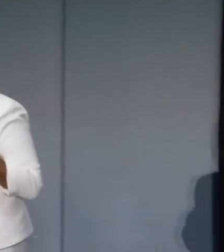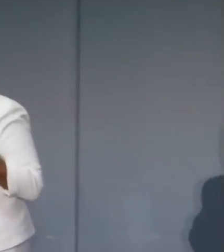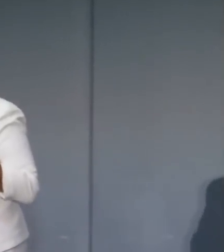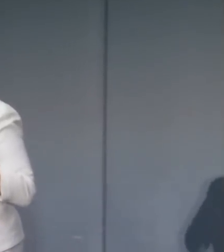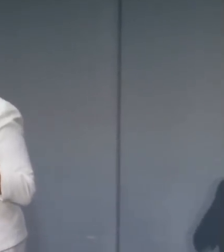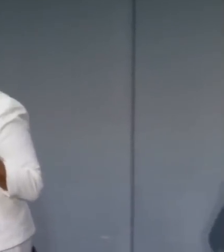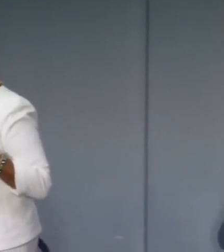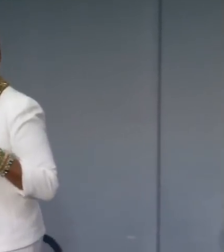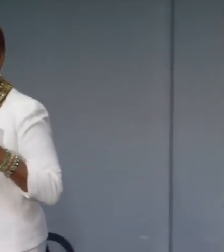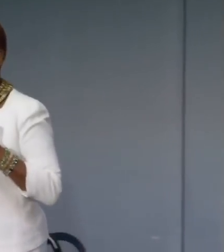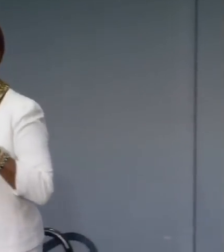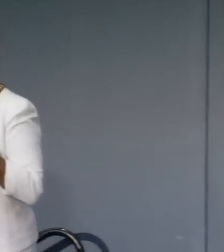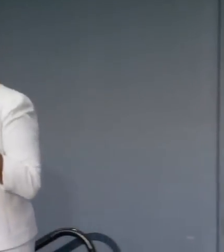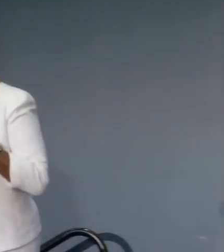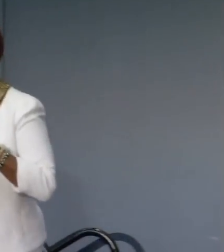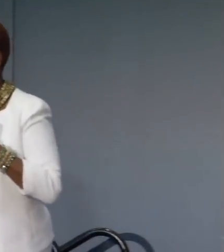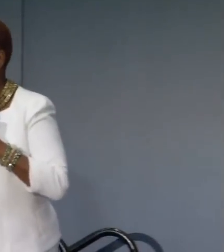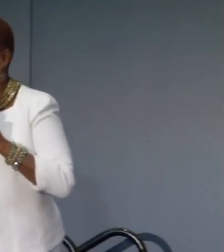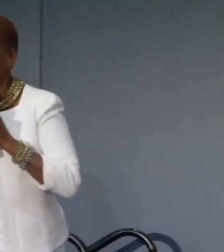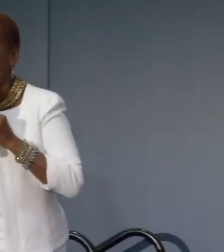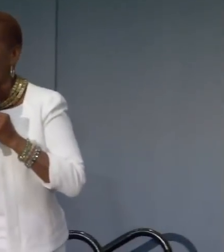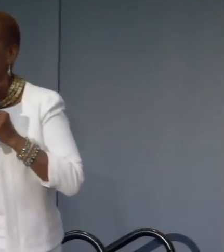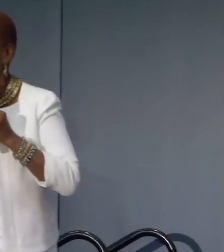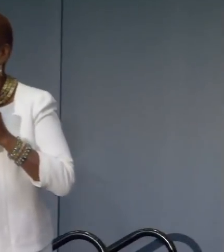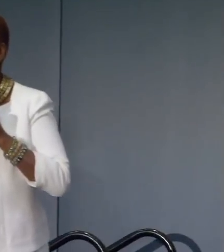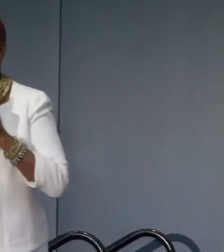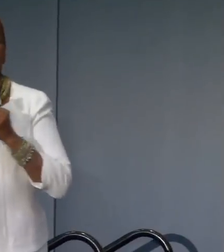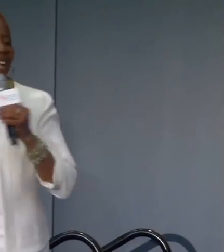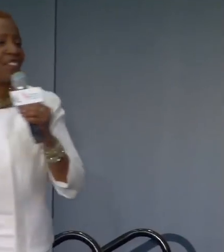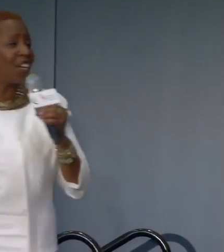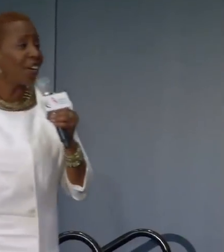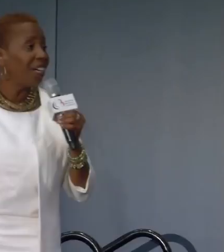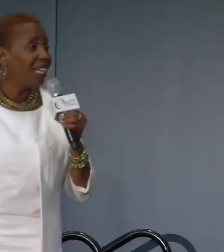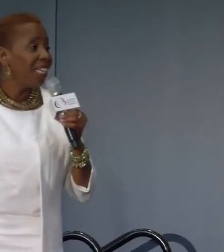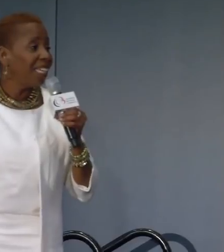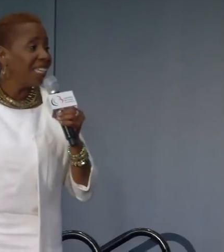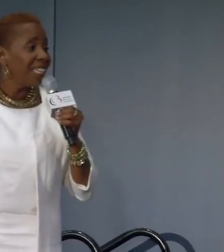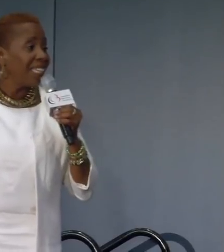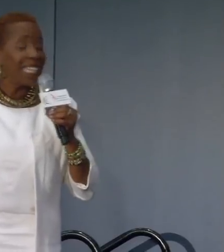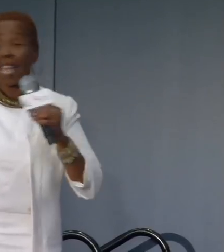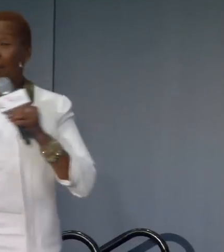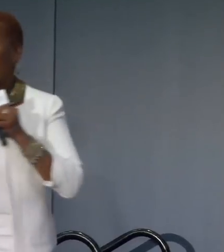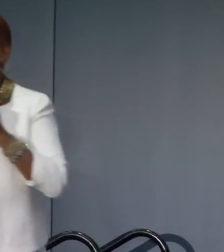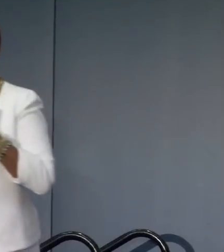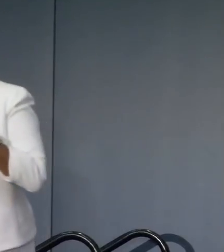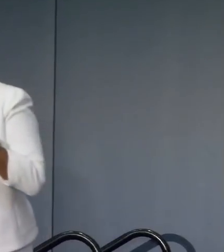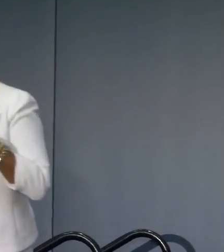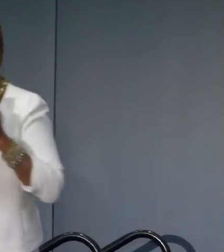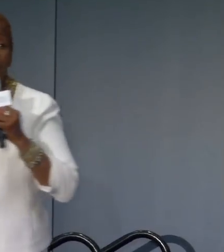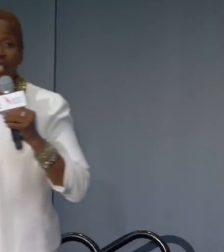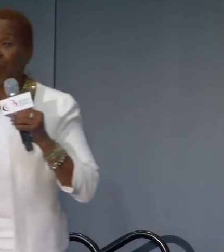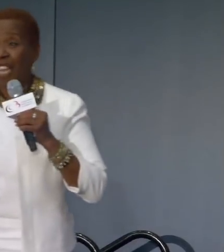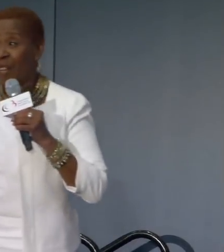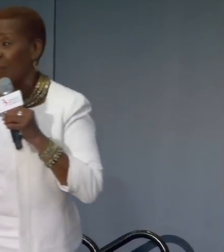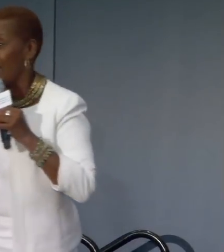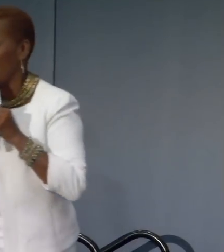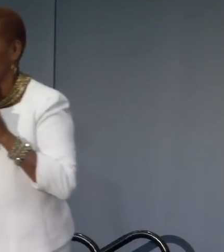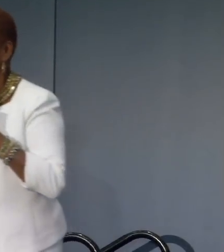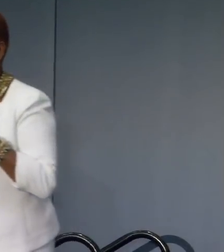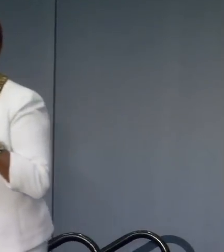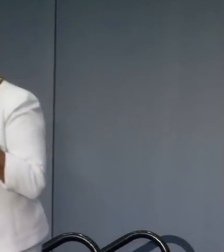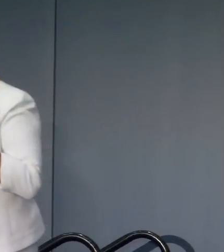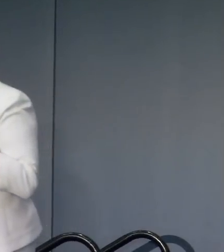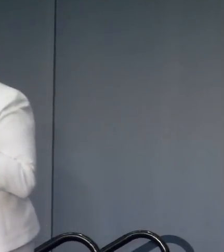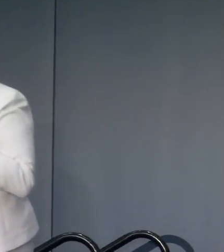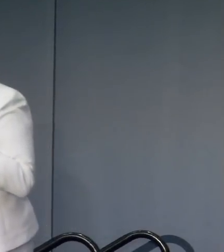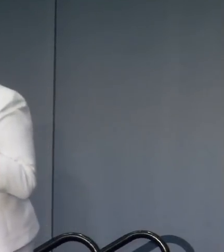another. Feeling one thing and thinking something else. Oh, I loved her. She had my husband, but she became my